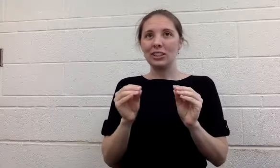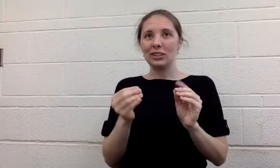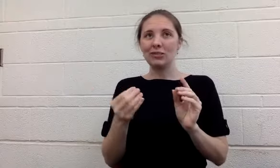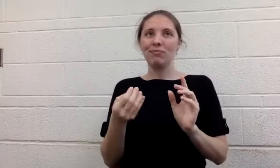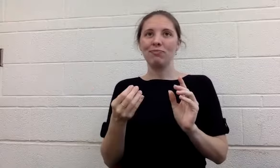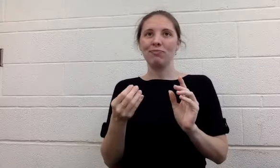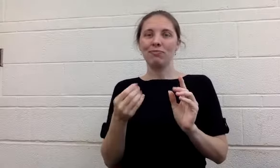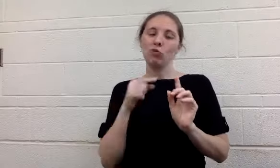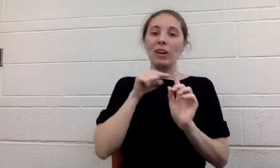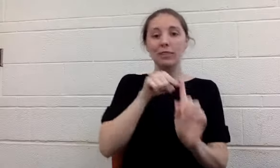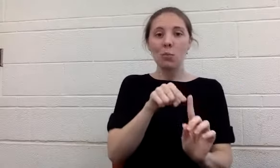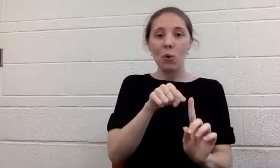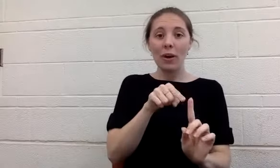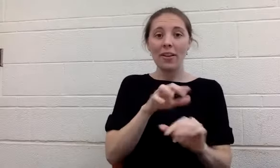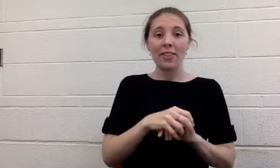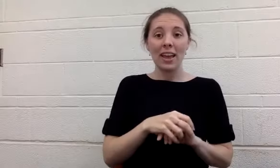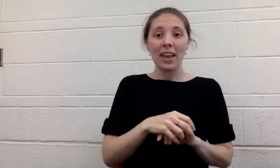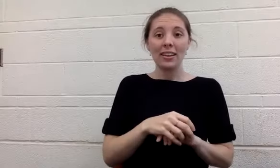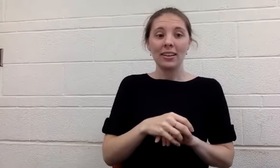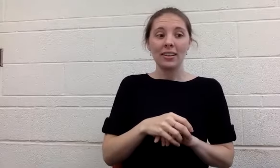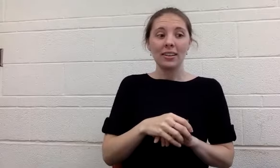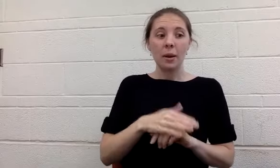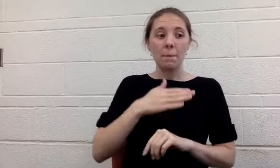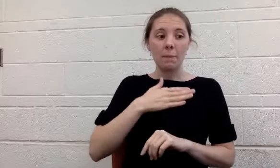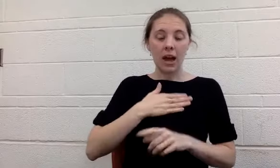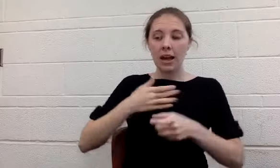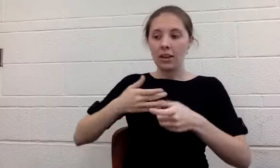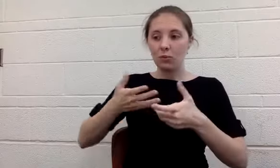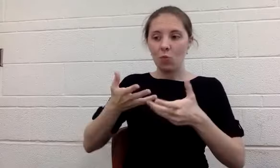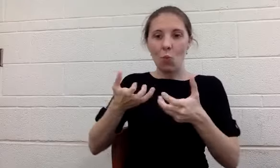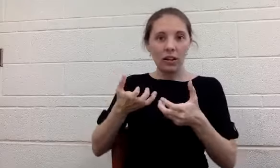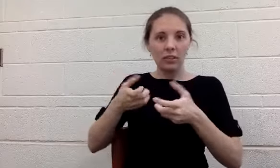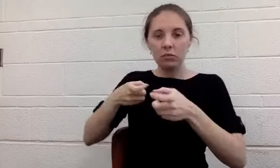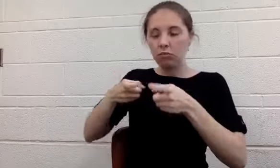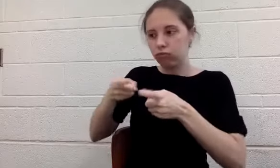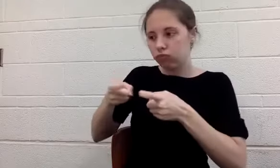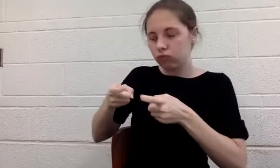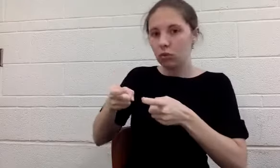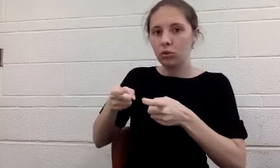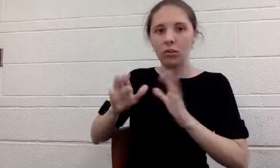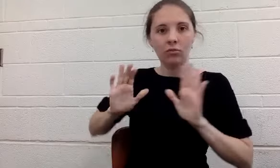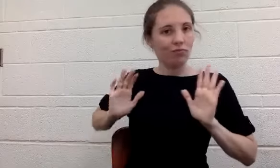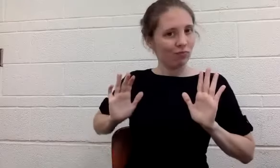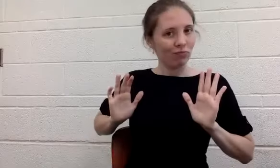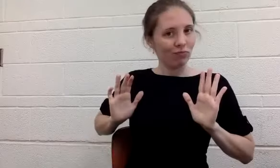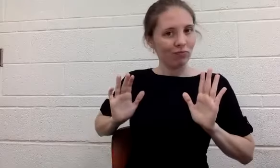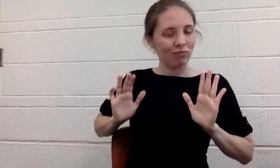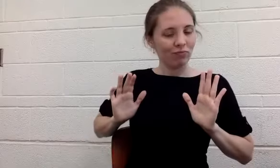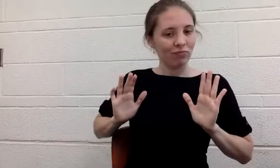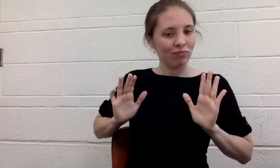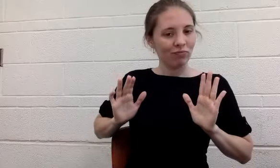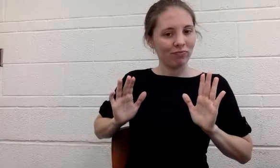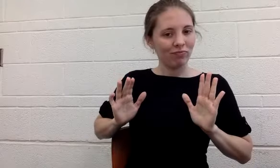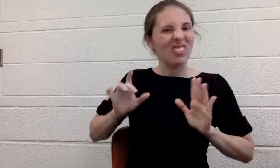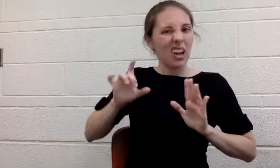years. And then and who does the guy he picks for his sponsor? Like the guy that's the last on my list, and who turned out